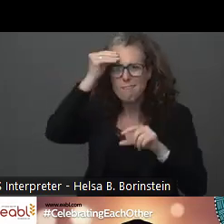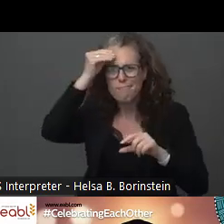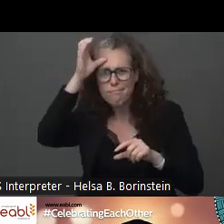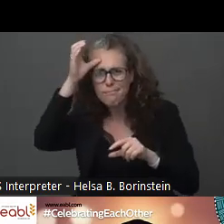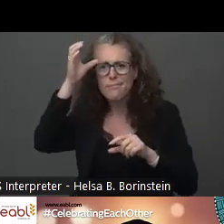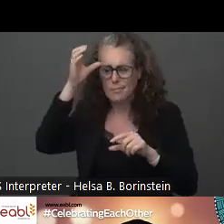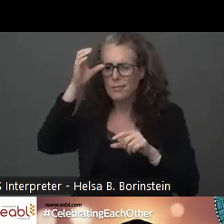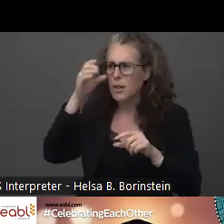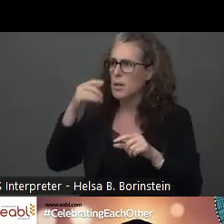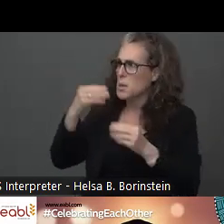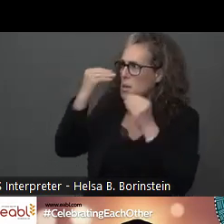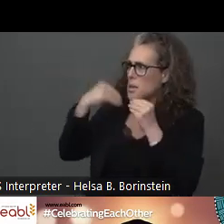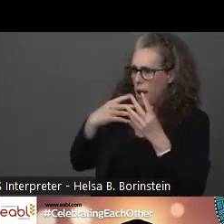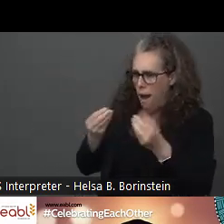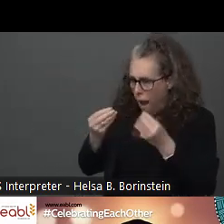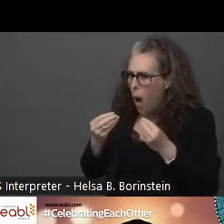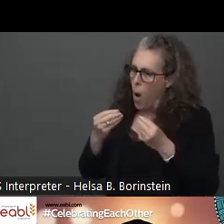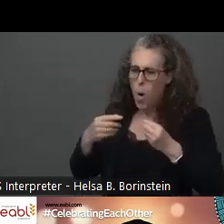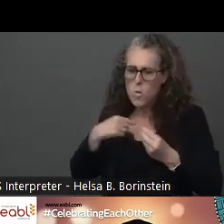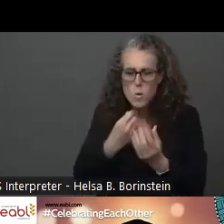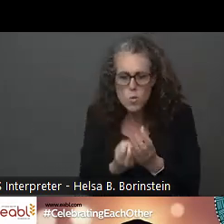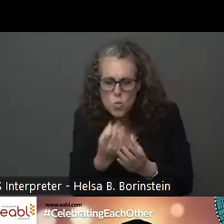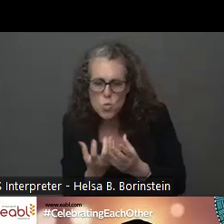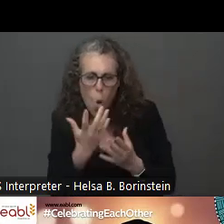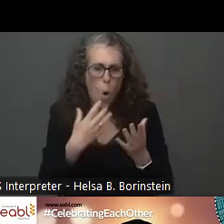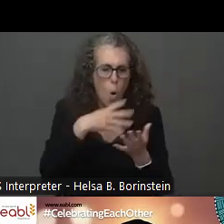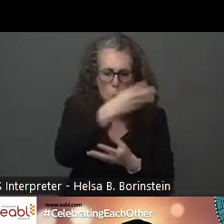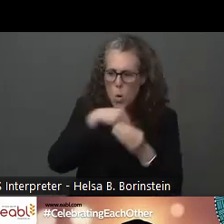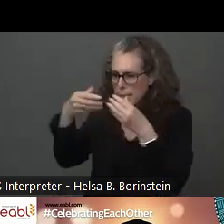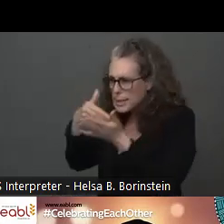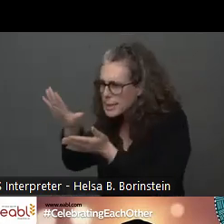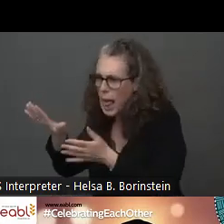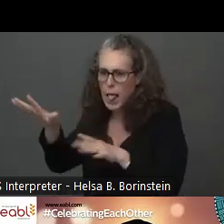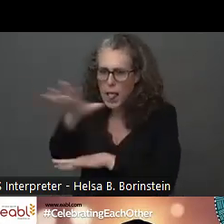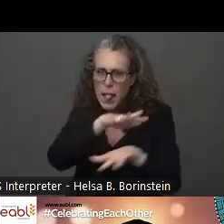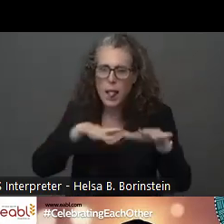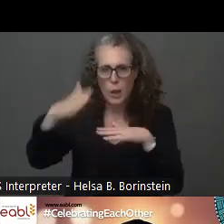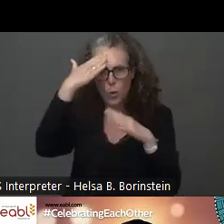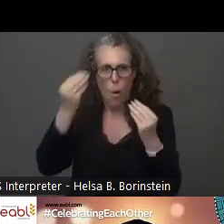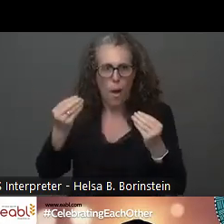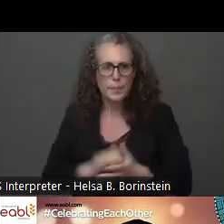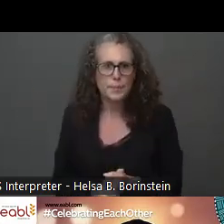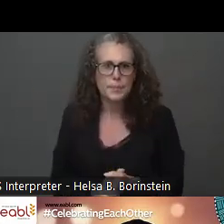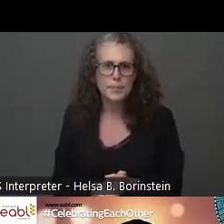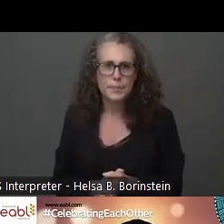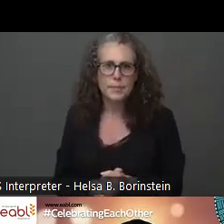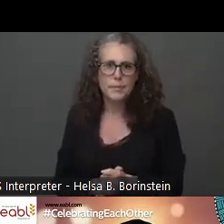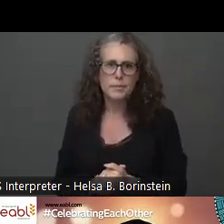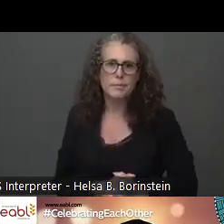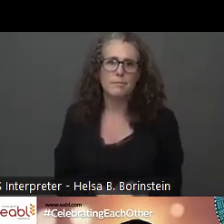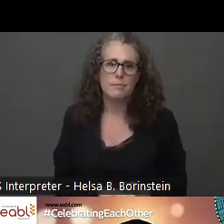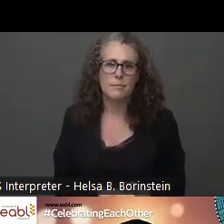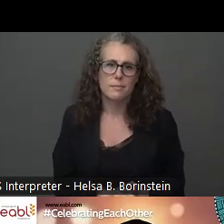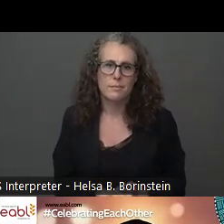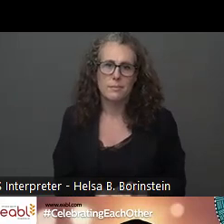to deliver a good product, but also make money in the process. Isebiro dala ka in e japuonj